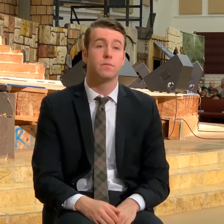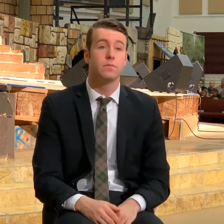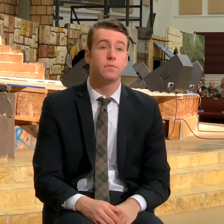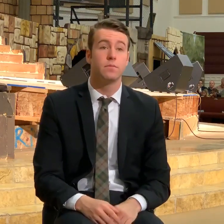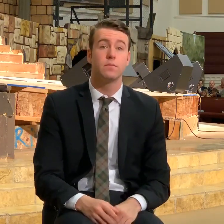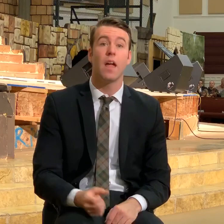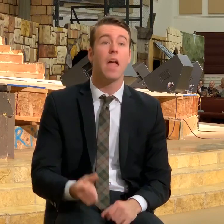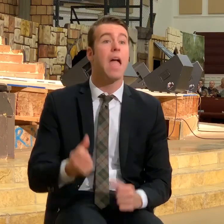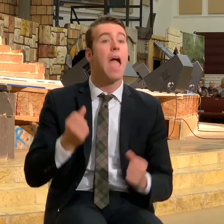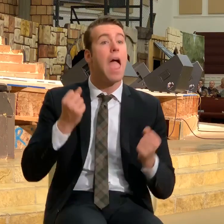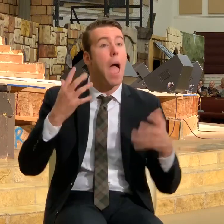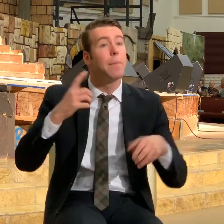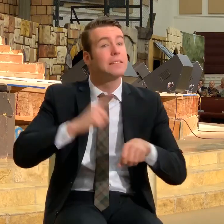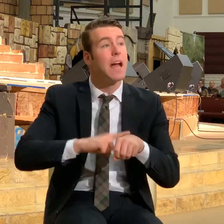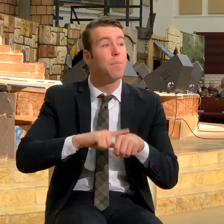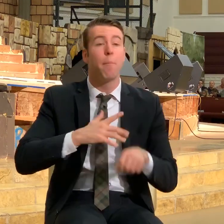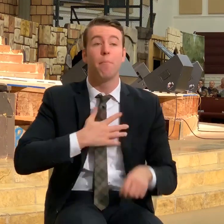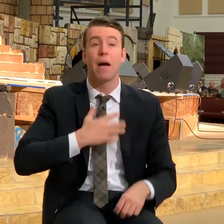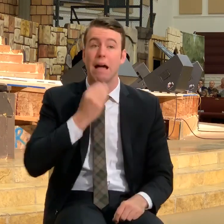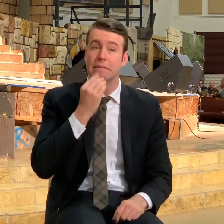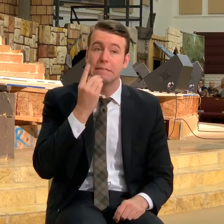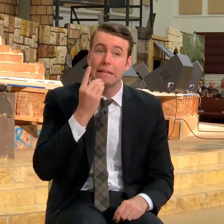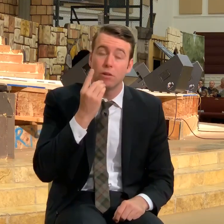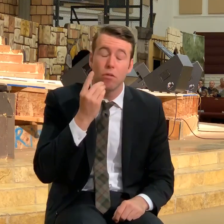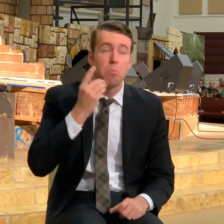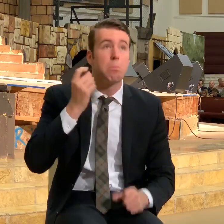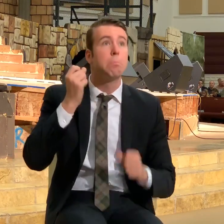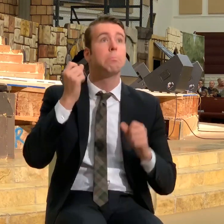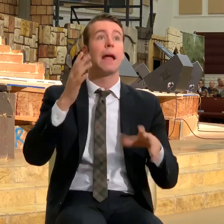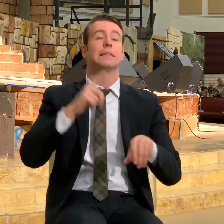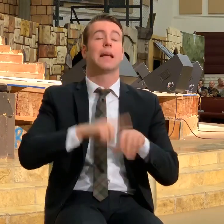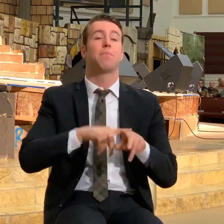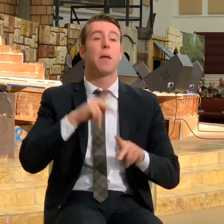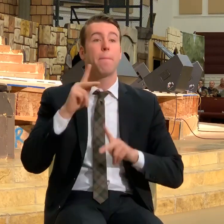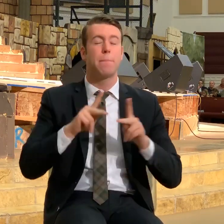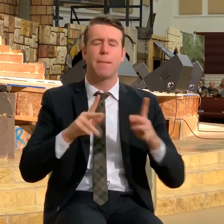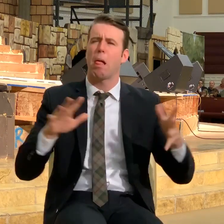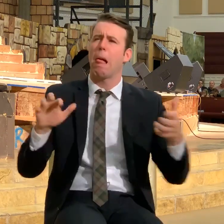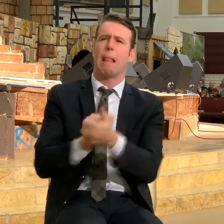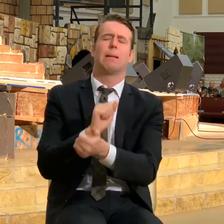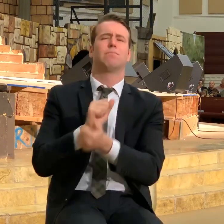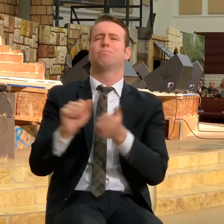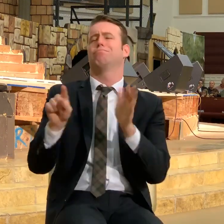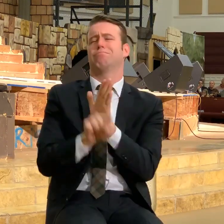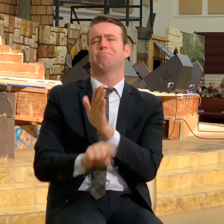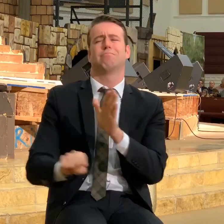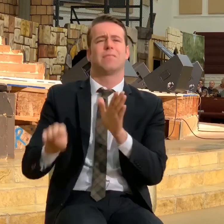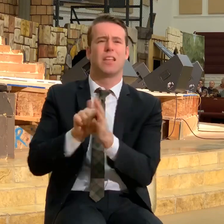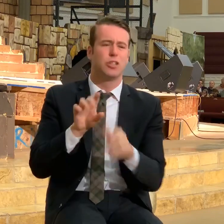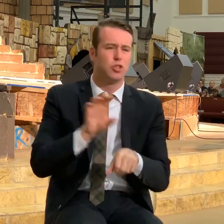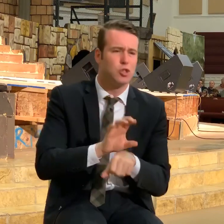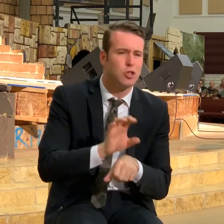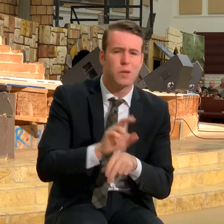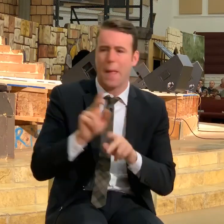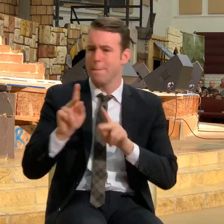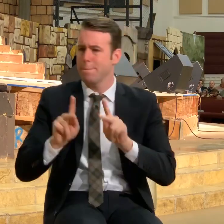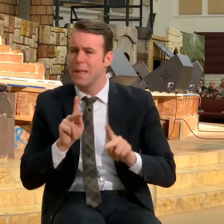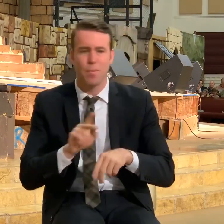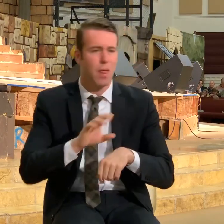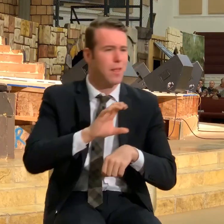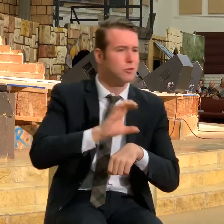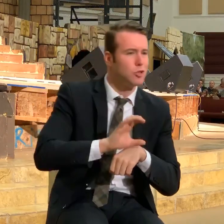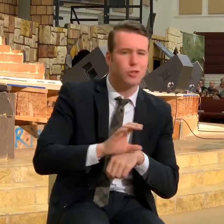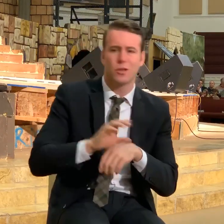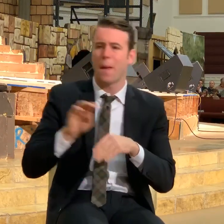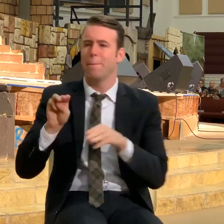How many dinners in my lifetime have I heard about how people tore ministry up, tore saints up, tore leaders up, tore churches